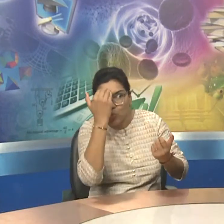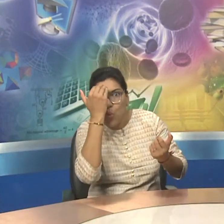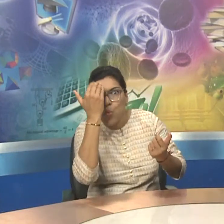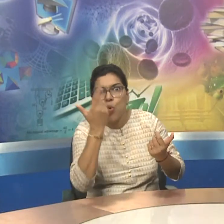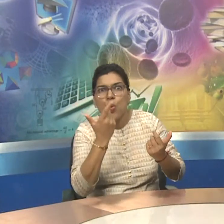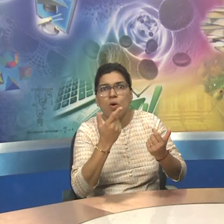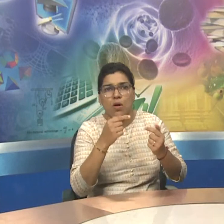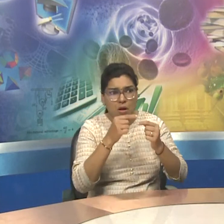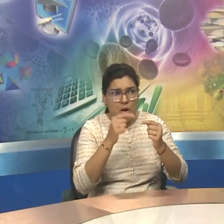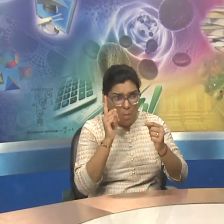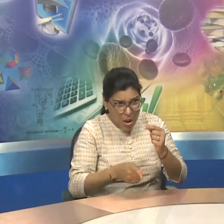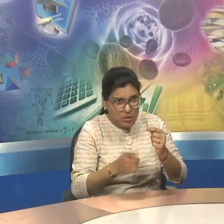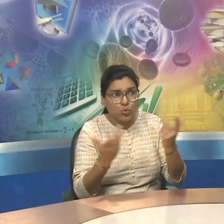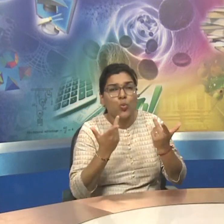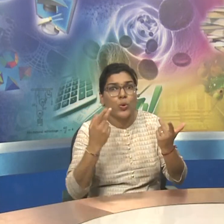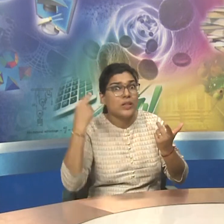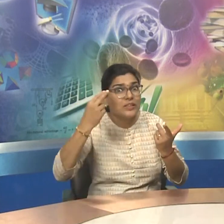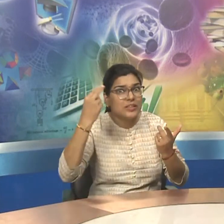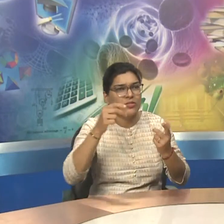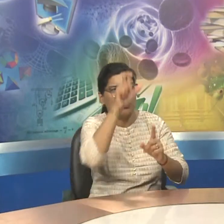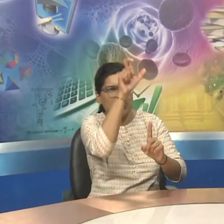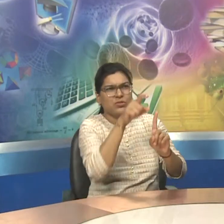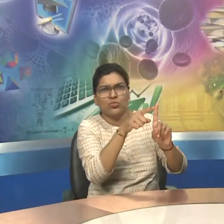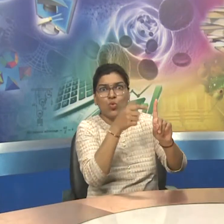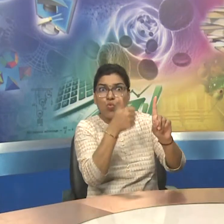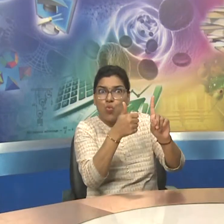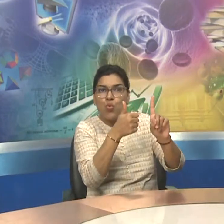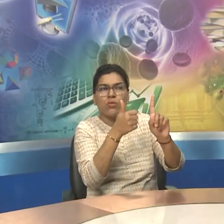concept of sovereignty,